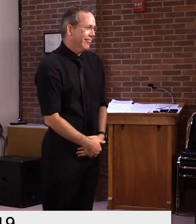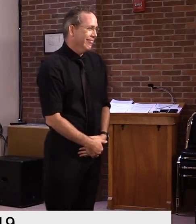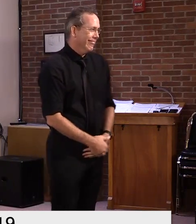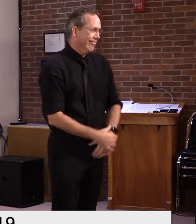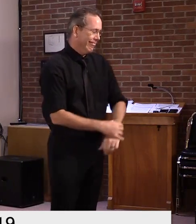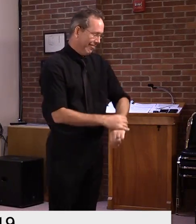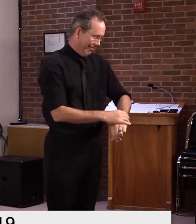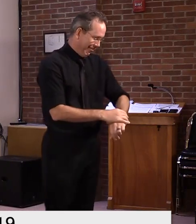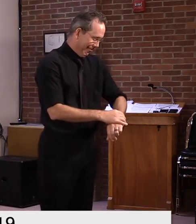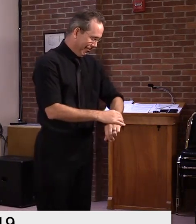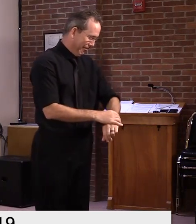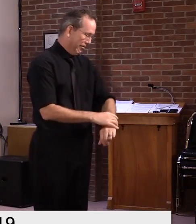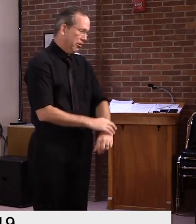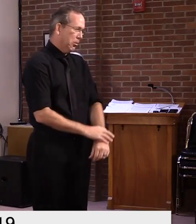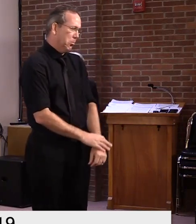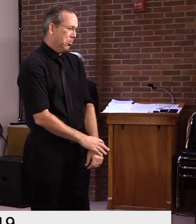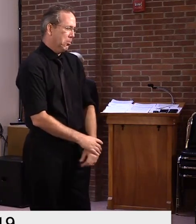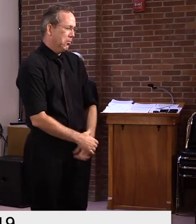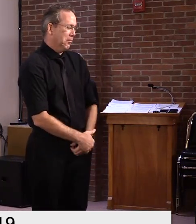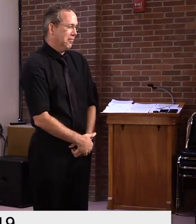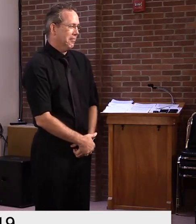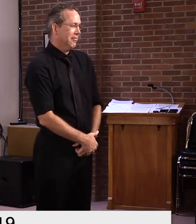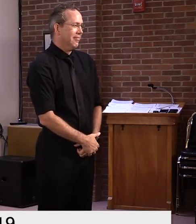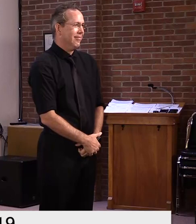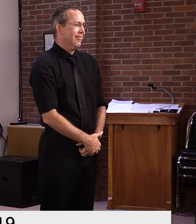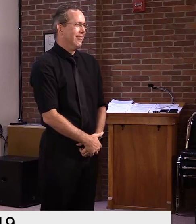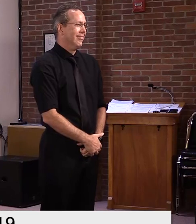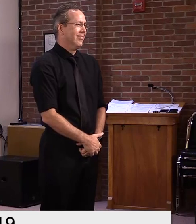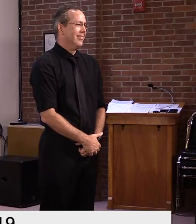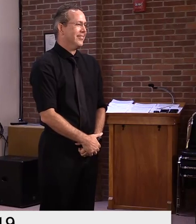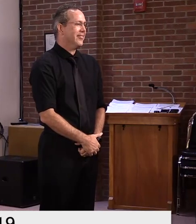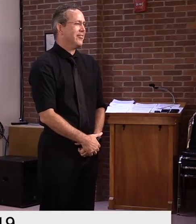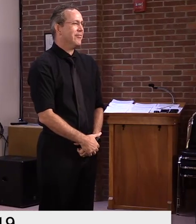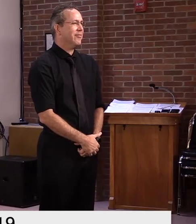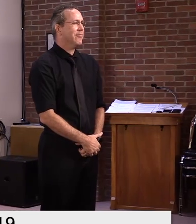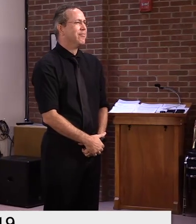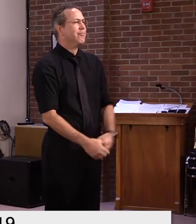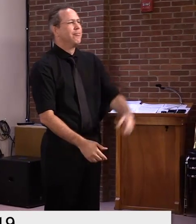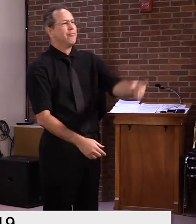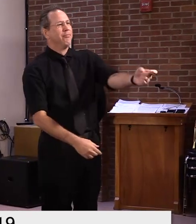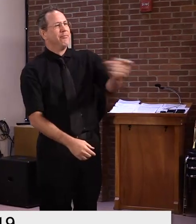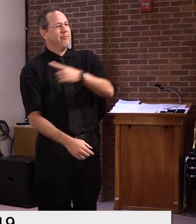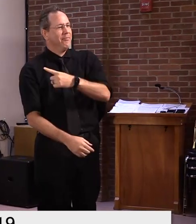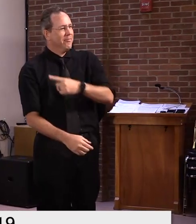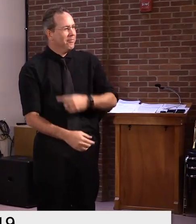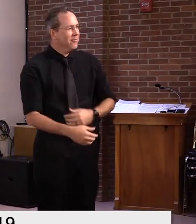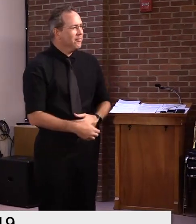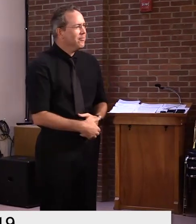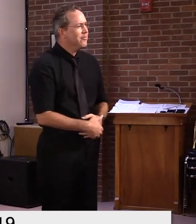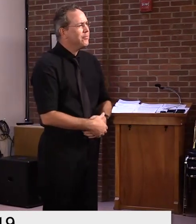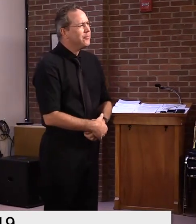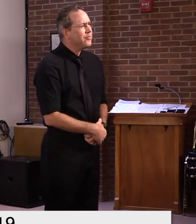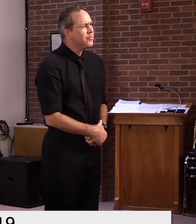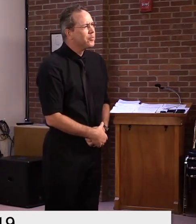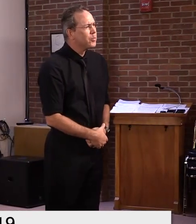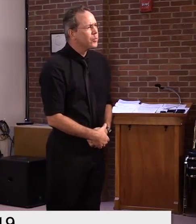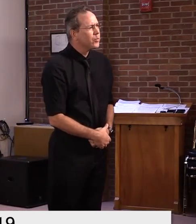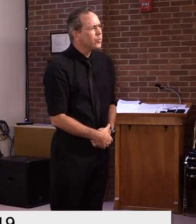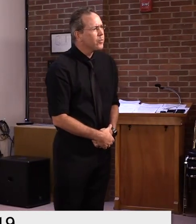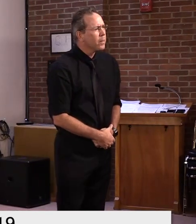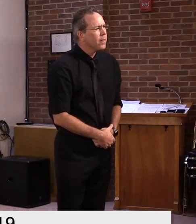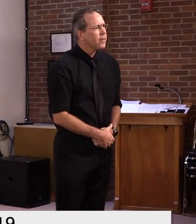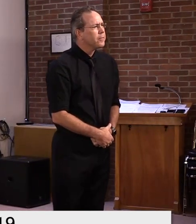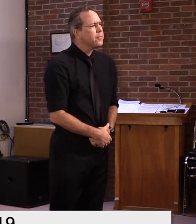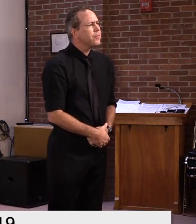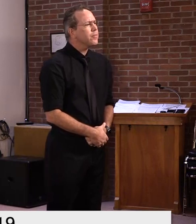right, thank you. So, Governor, as you said, the last economic stimulus package you pitched to the legislature was watered down